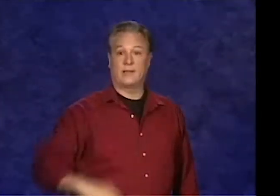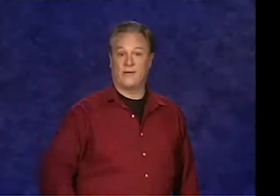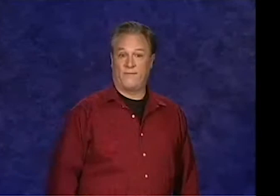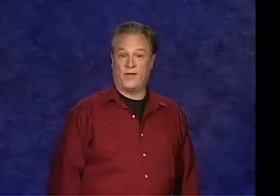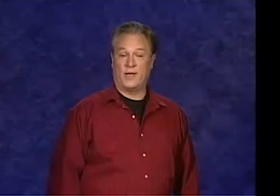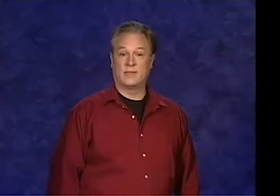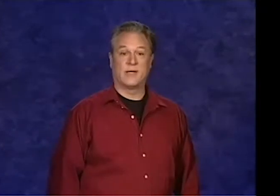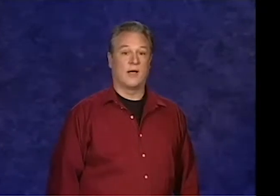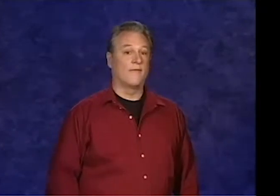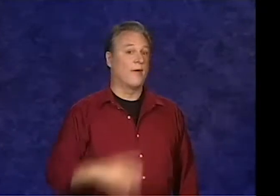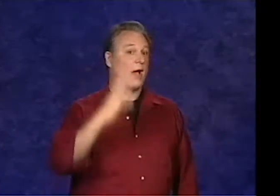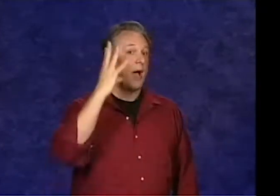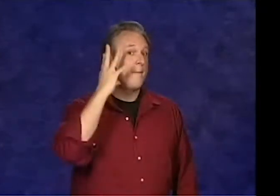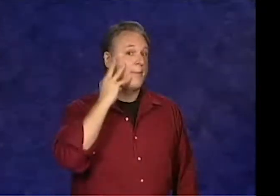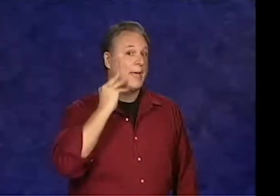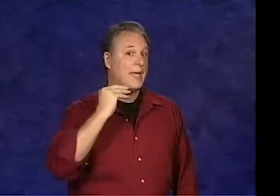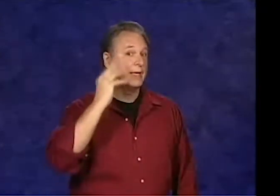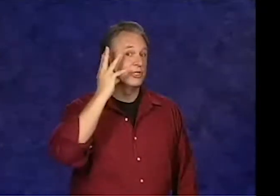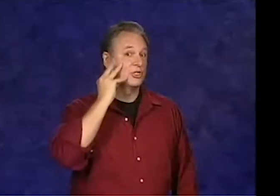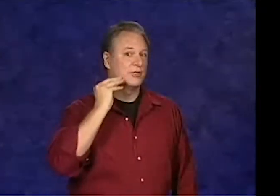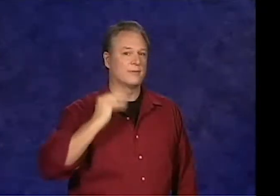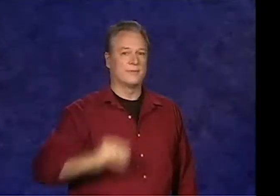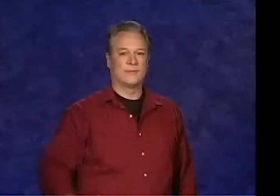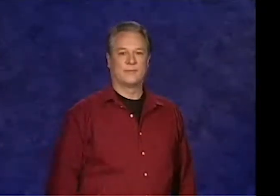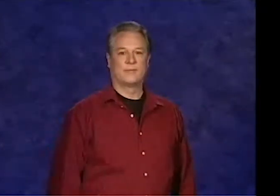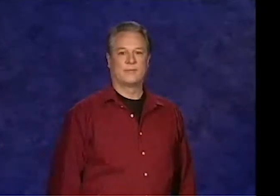the fuzz of a peach.